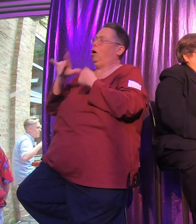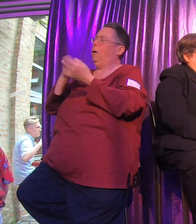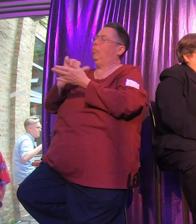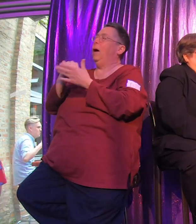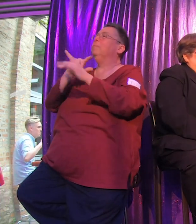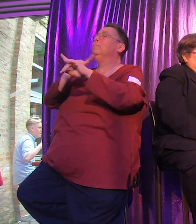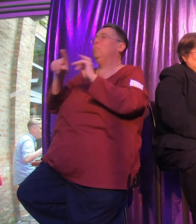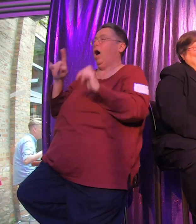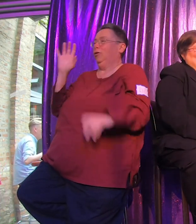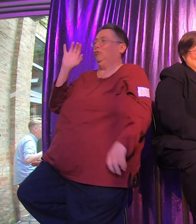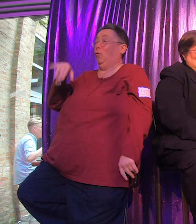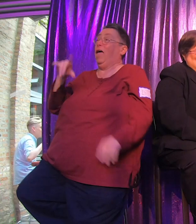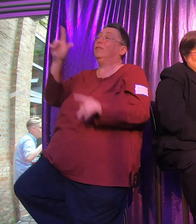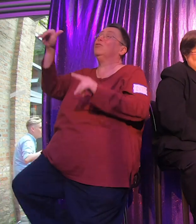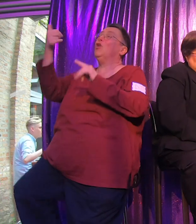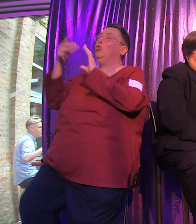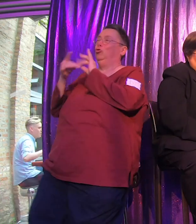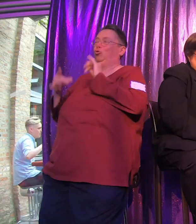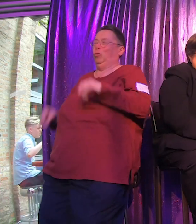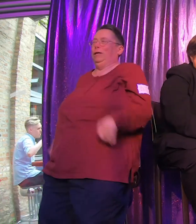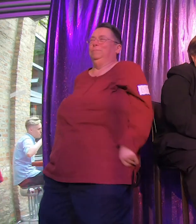Okay, so we'll get the backstory later.